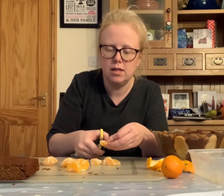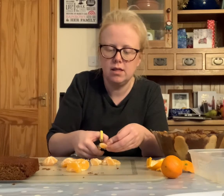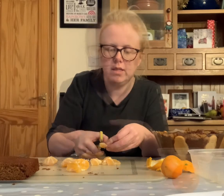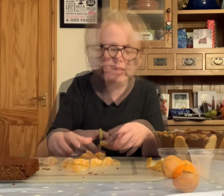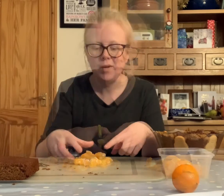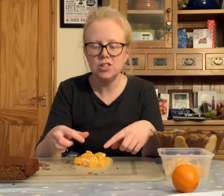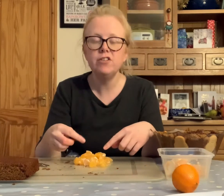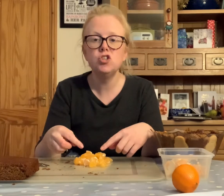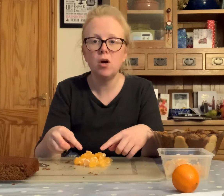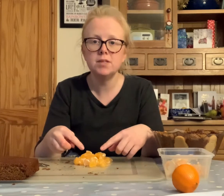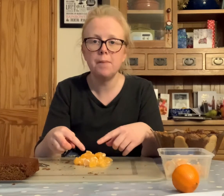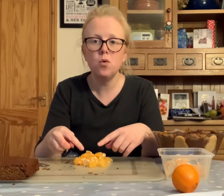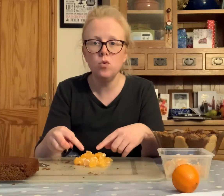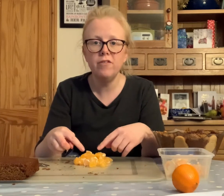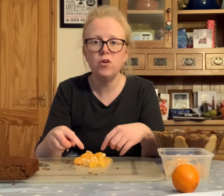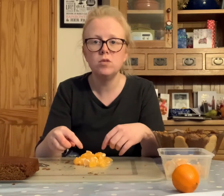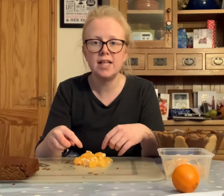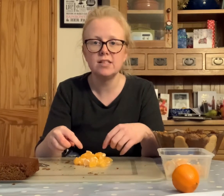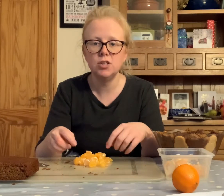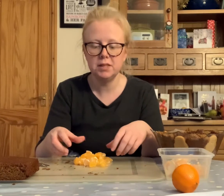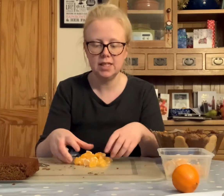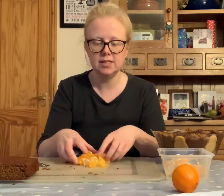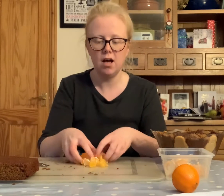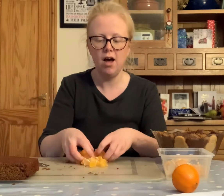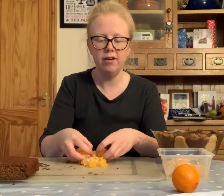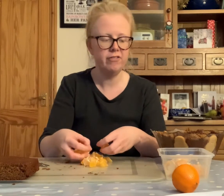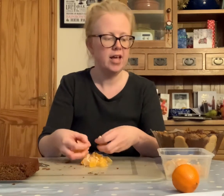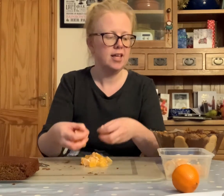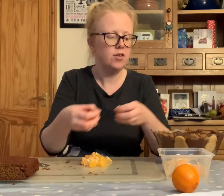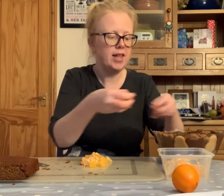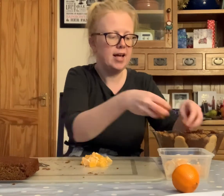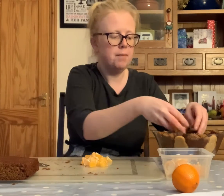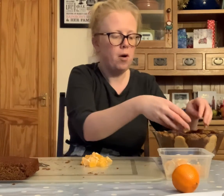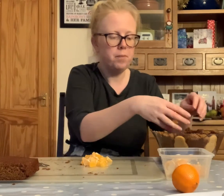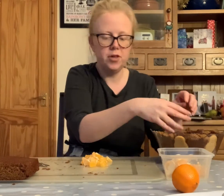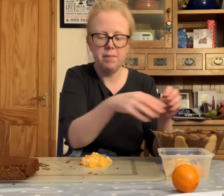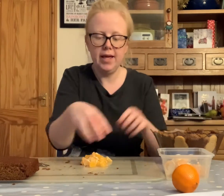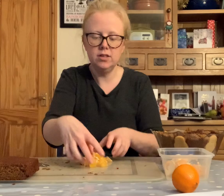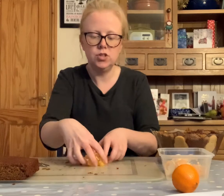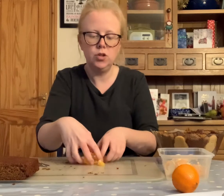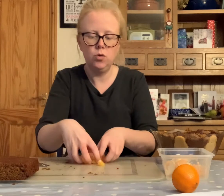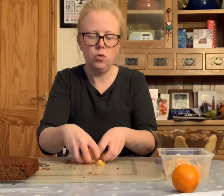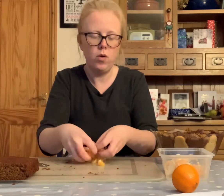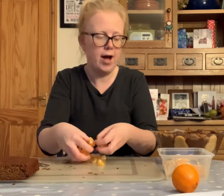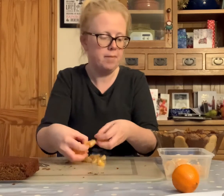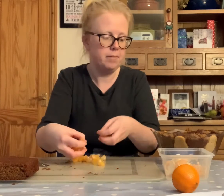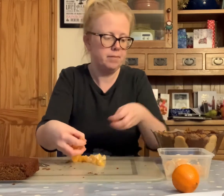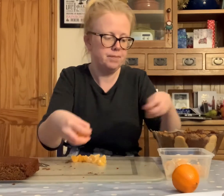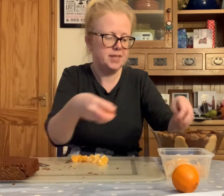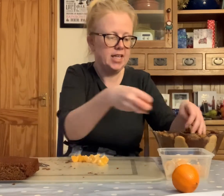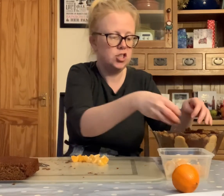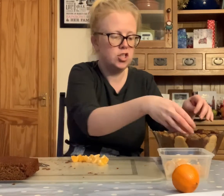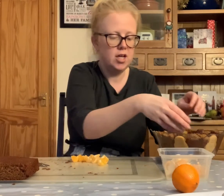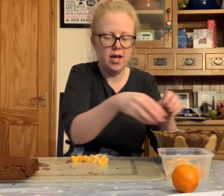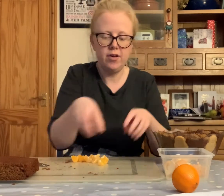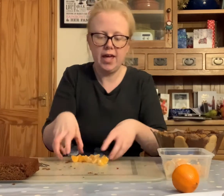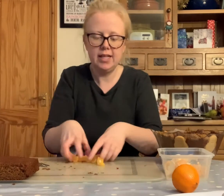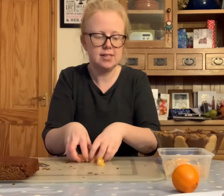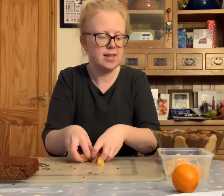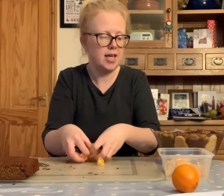So once you've chopped up all of your satsumas into half, you then pop them into your dish, okay, so they